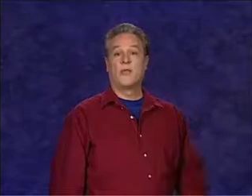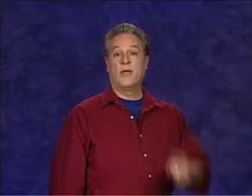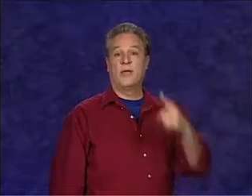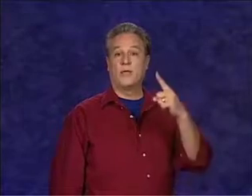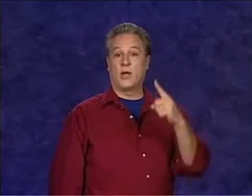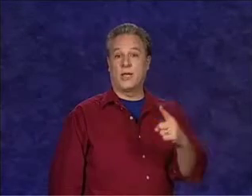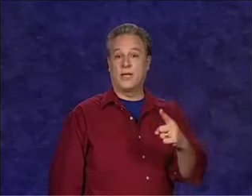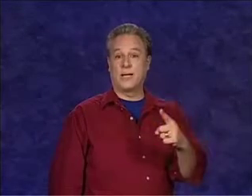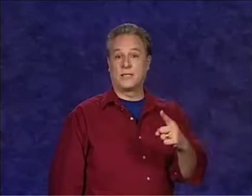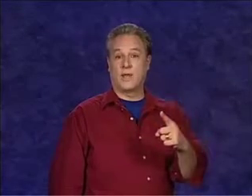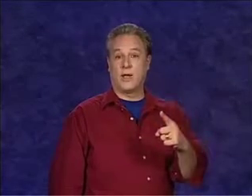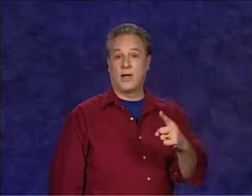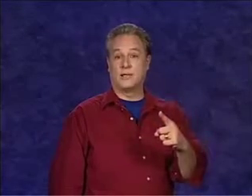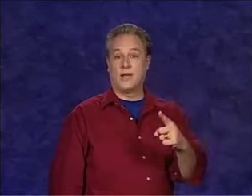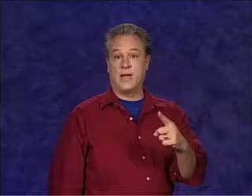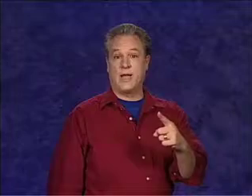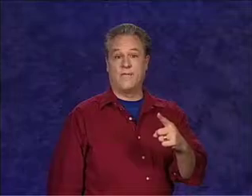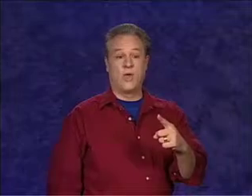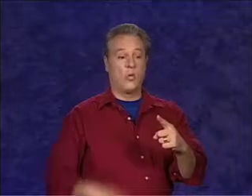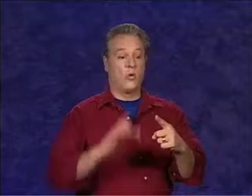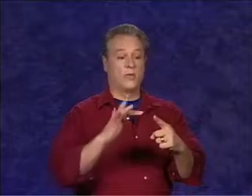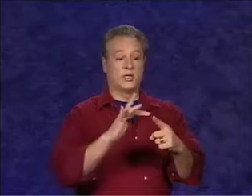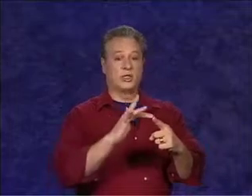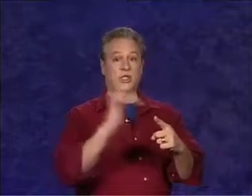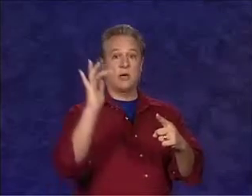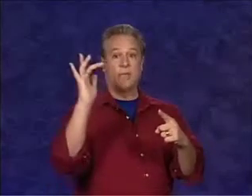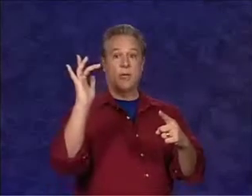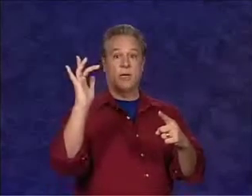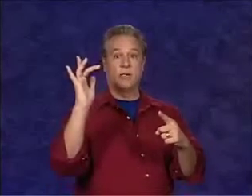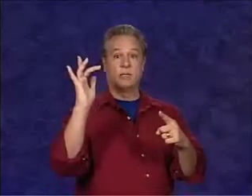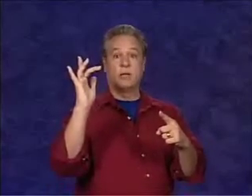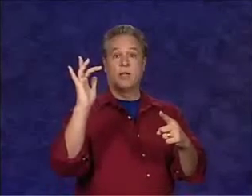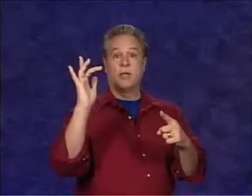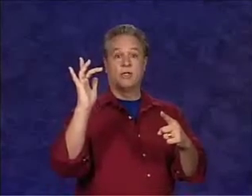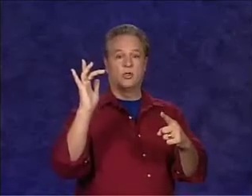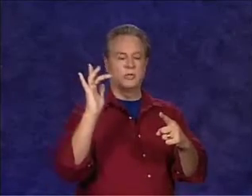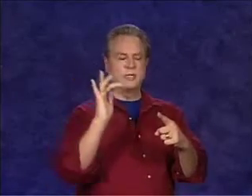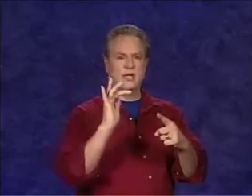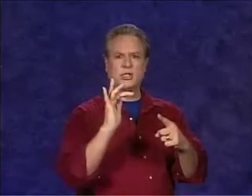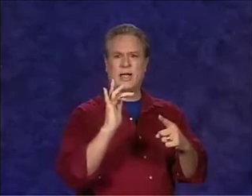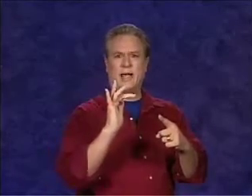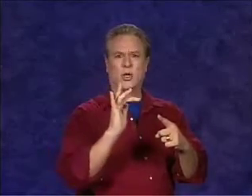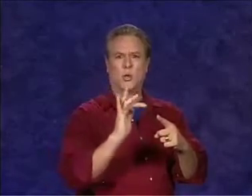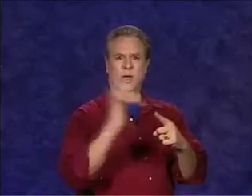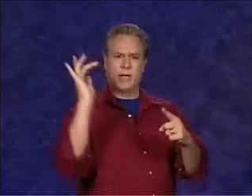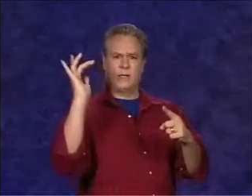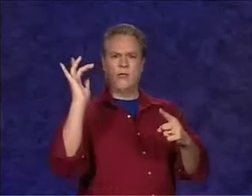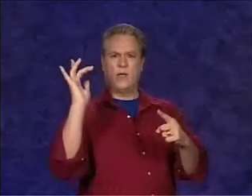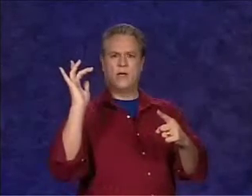Think of your index finger as a knife with a sharp point that you touch and quickly move away